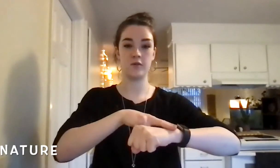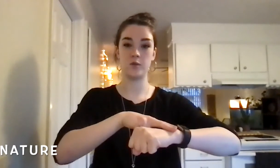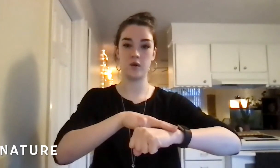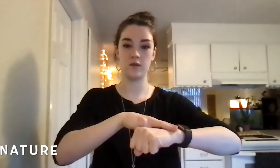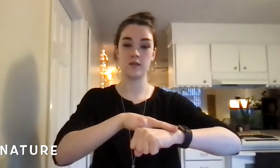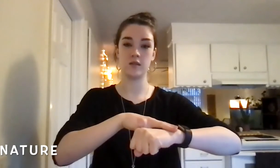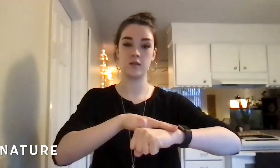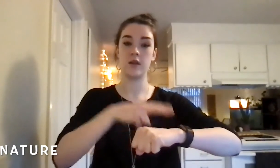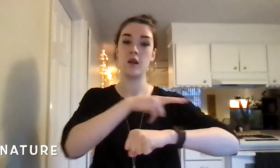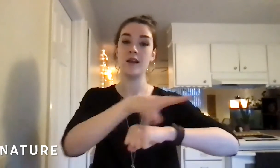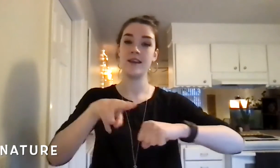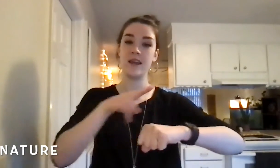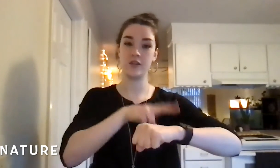onto our wrist. Nature.